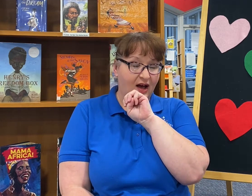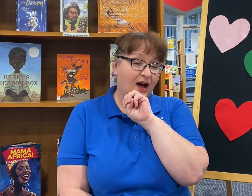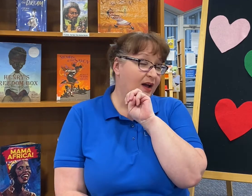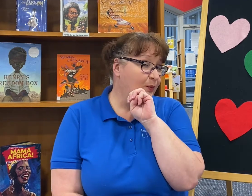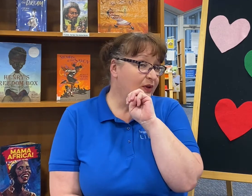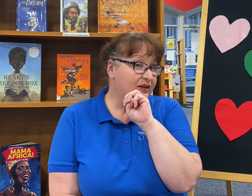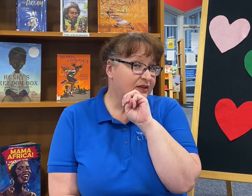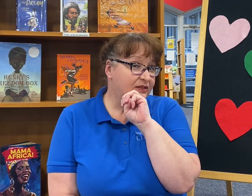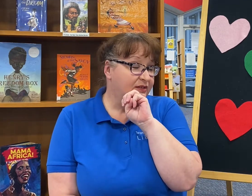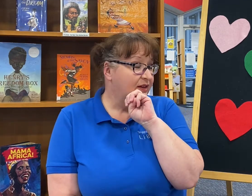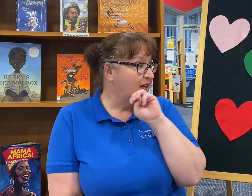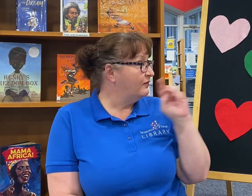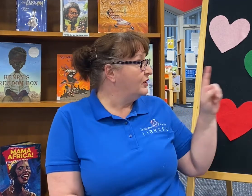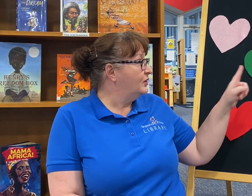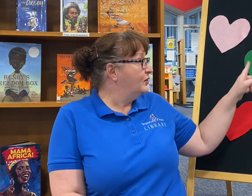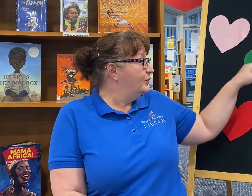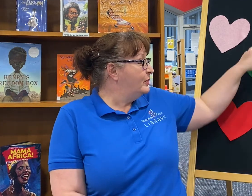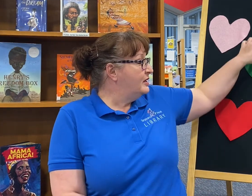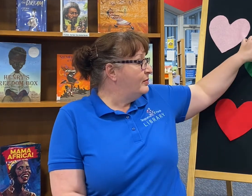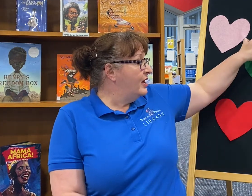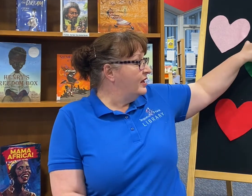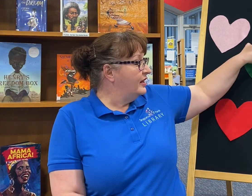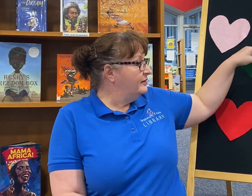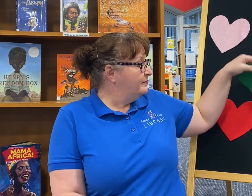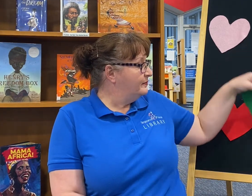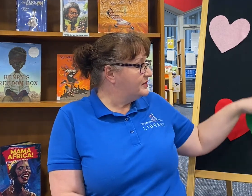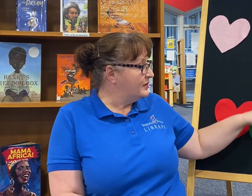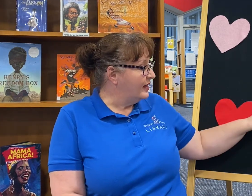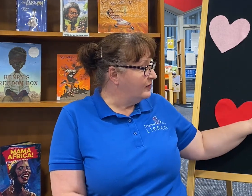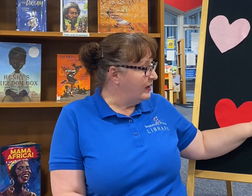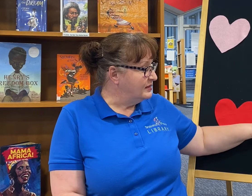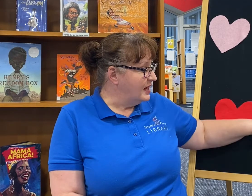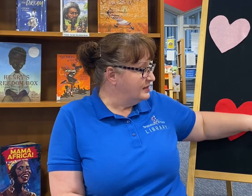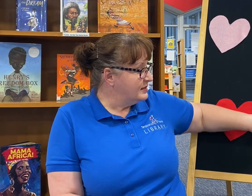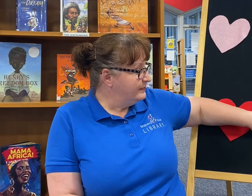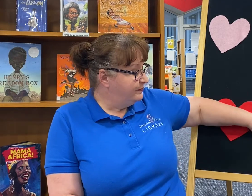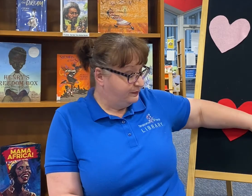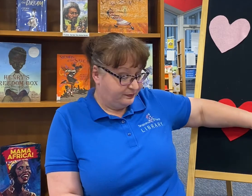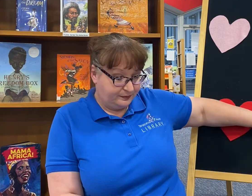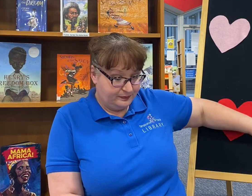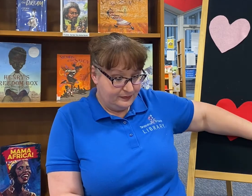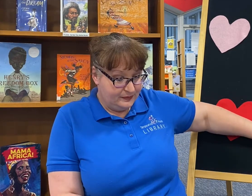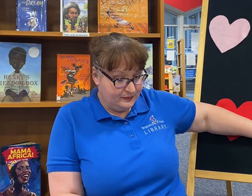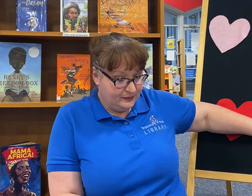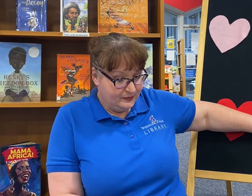"I will if you'll be mine." So now they're Valentines.